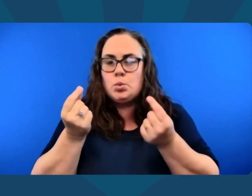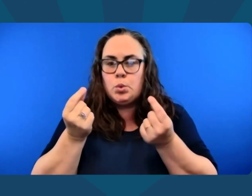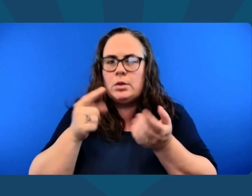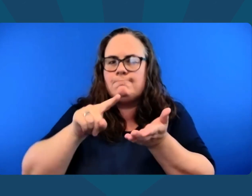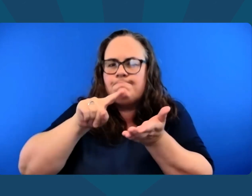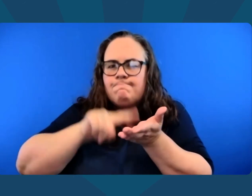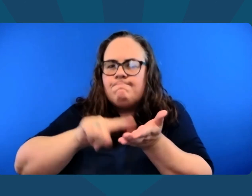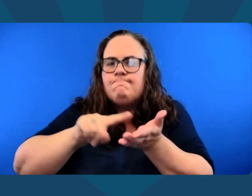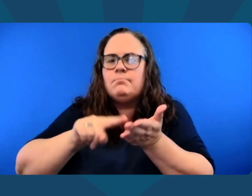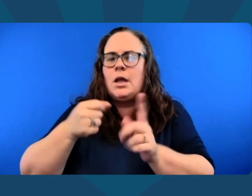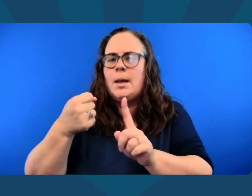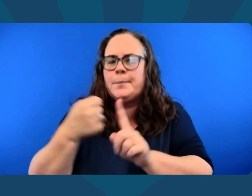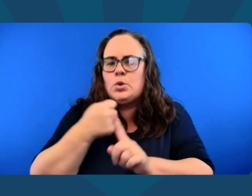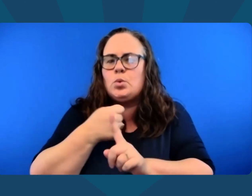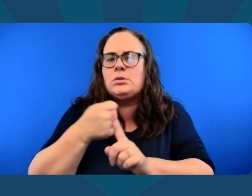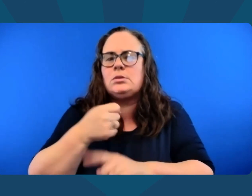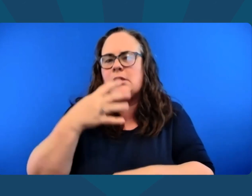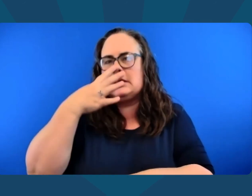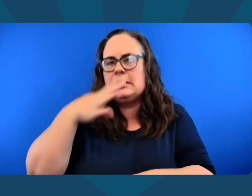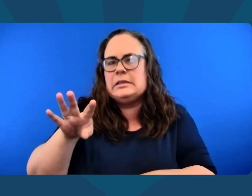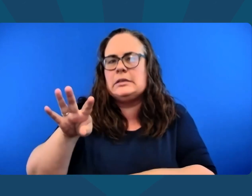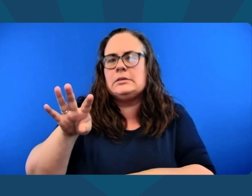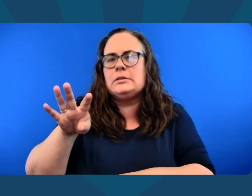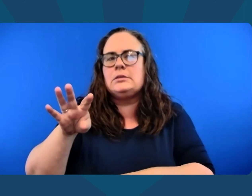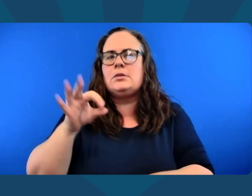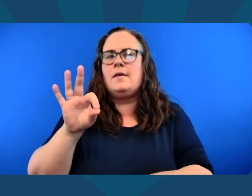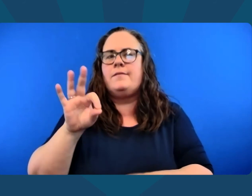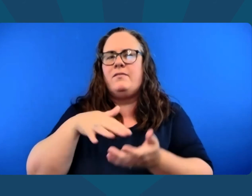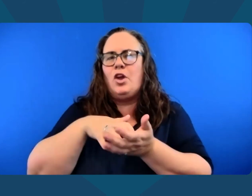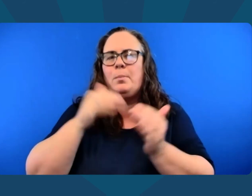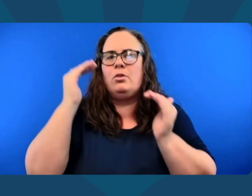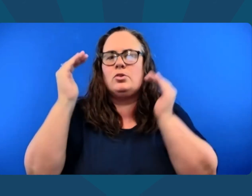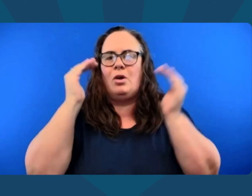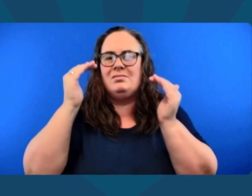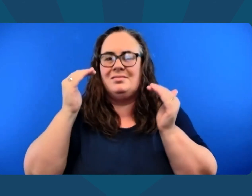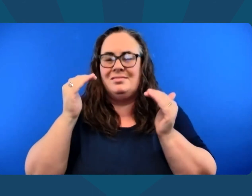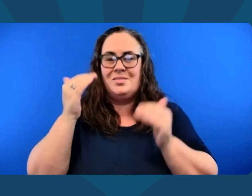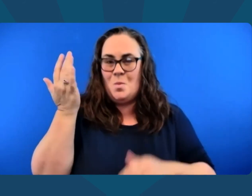of vulnerable adults after the Hacienda tragedy.